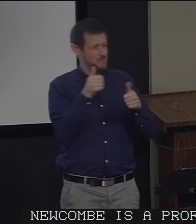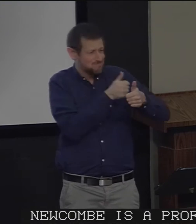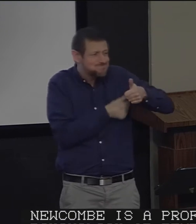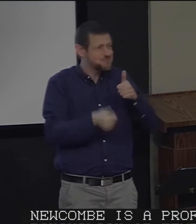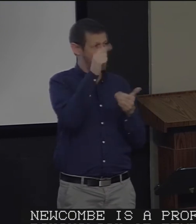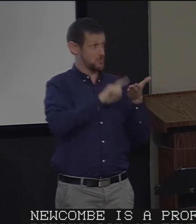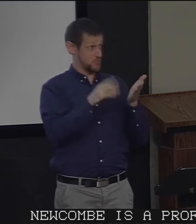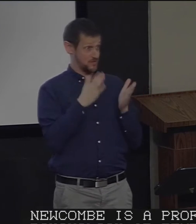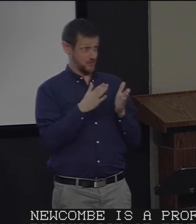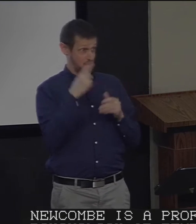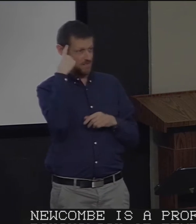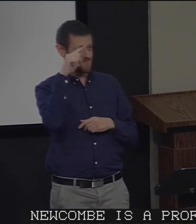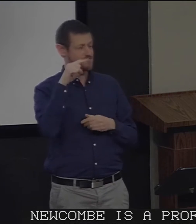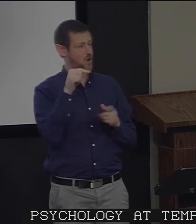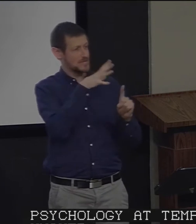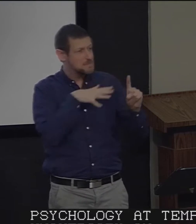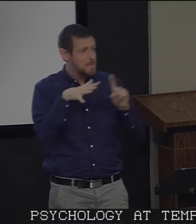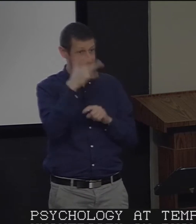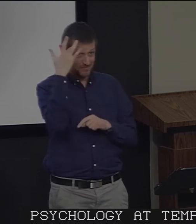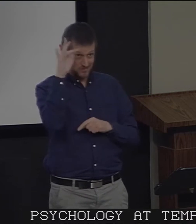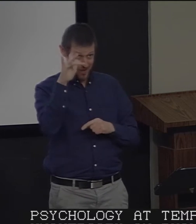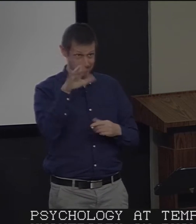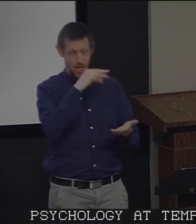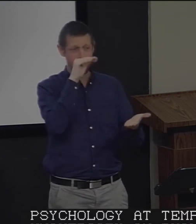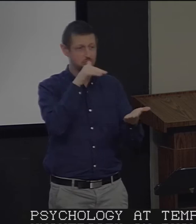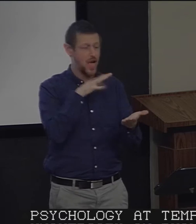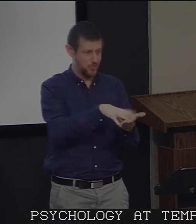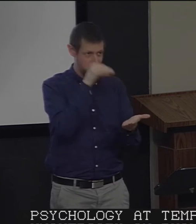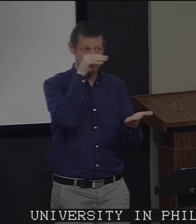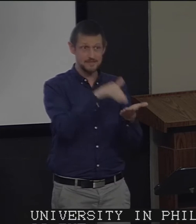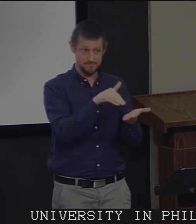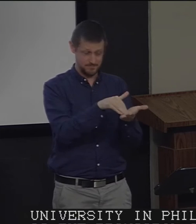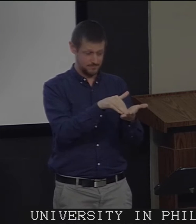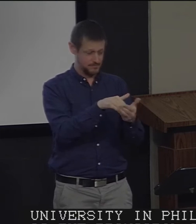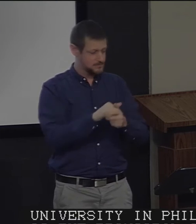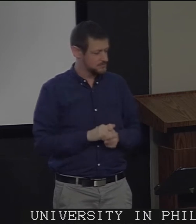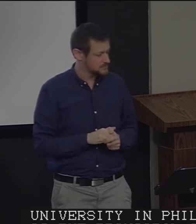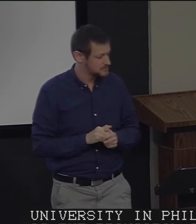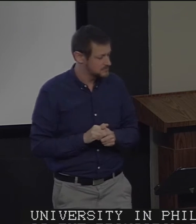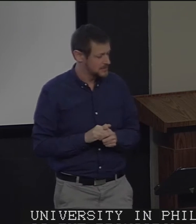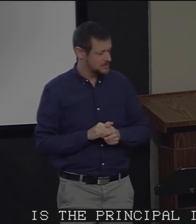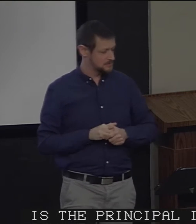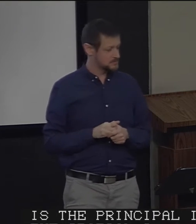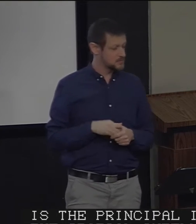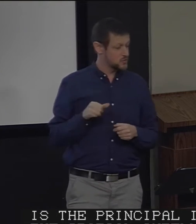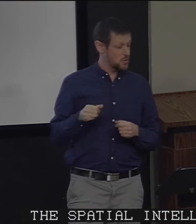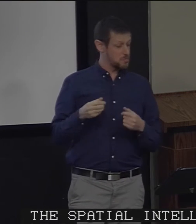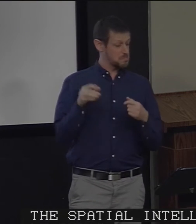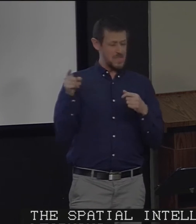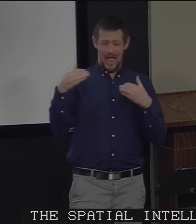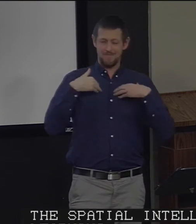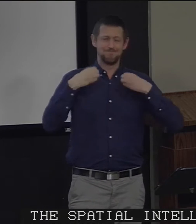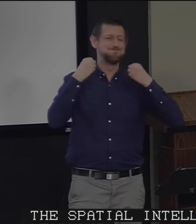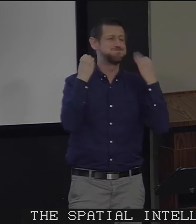in Philadelphia, and she's also the principal investigator of the Spatial Intelligence and Learning Center.